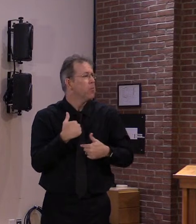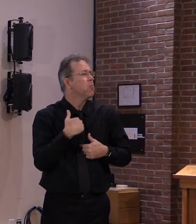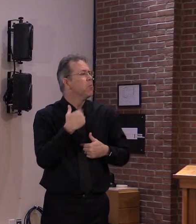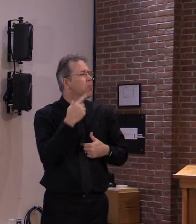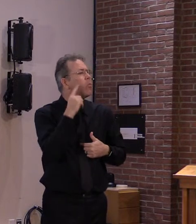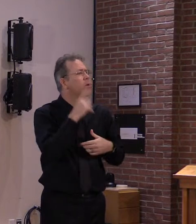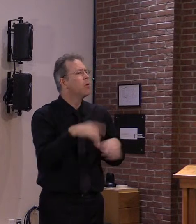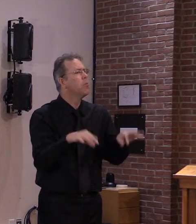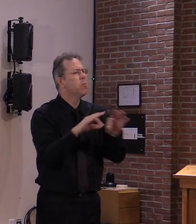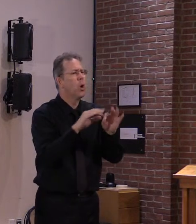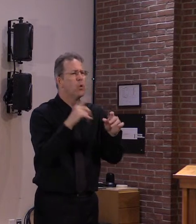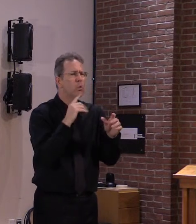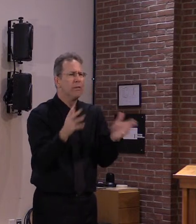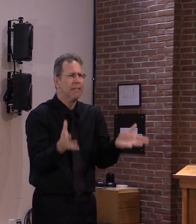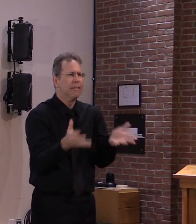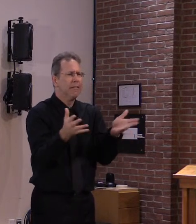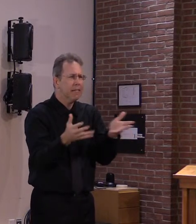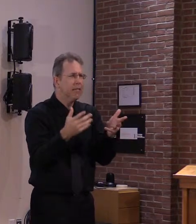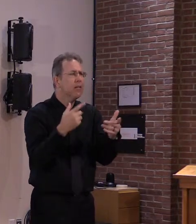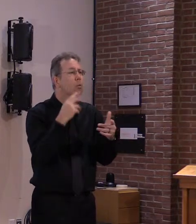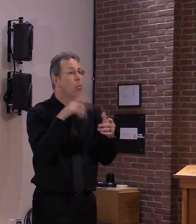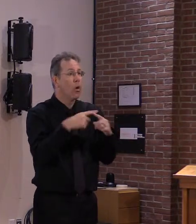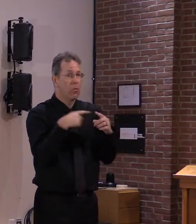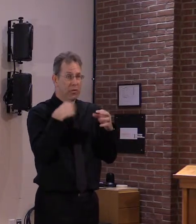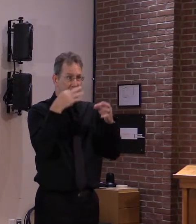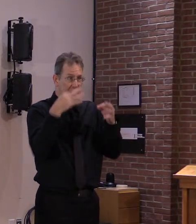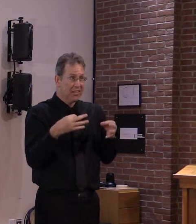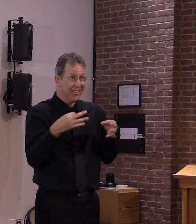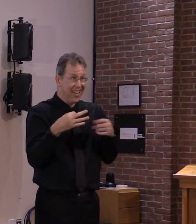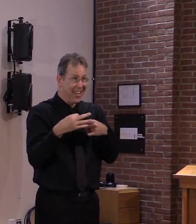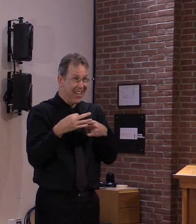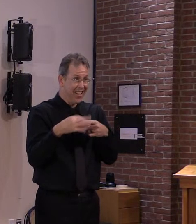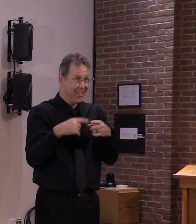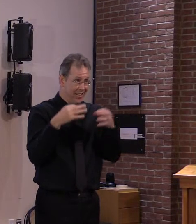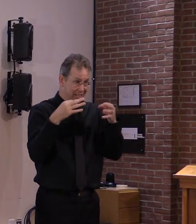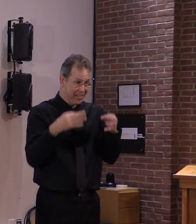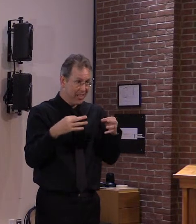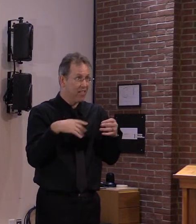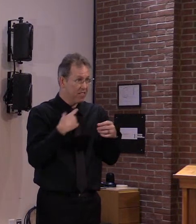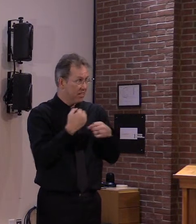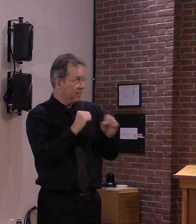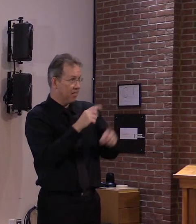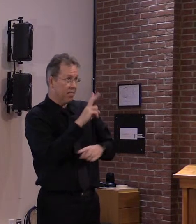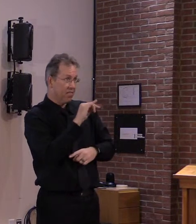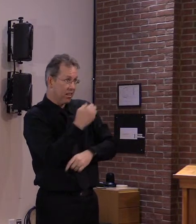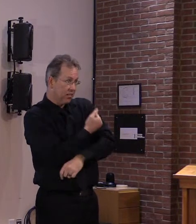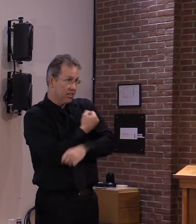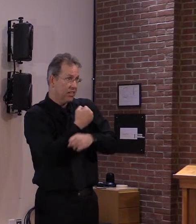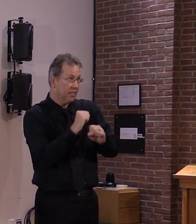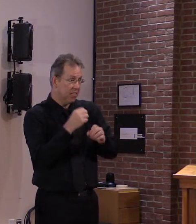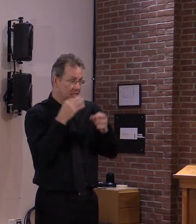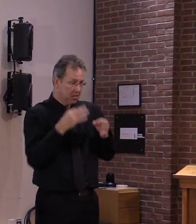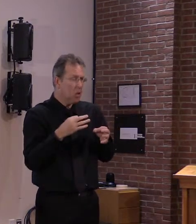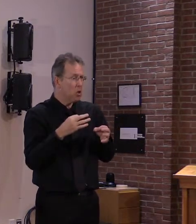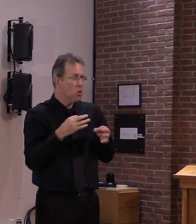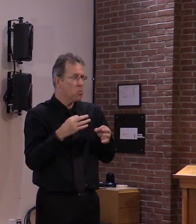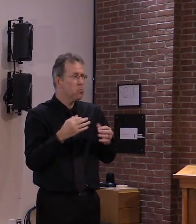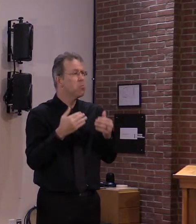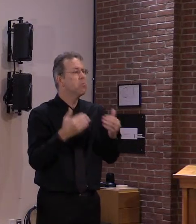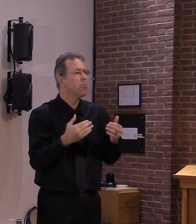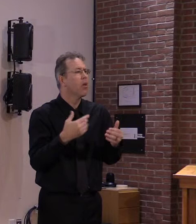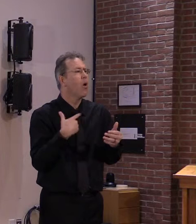there is cause, at least cautious cause for optimism with vaccines and so forth.